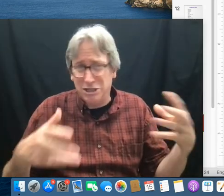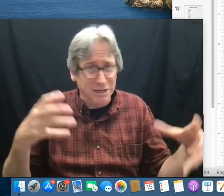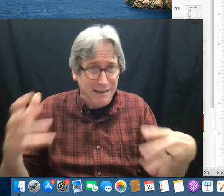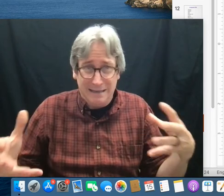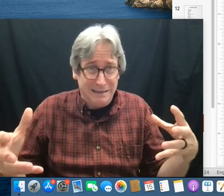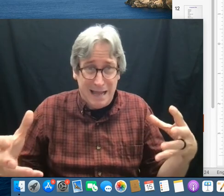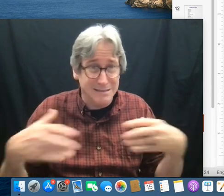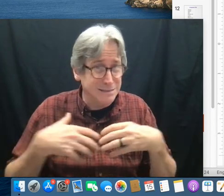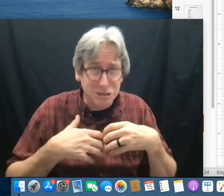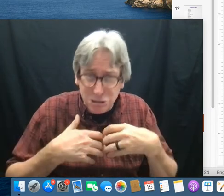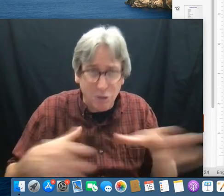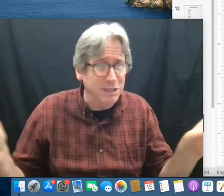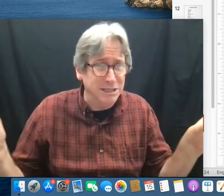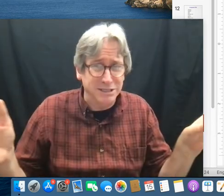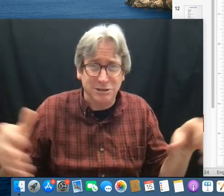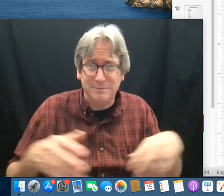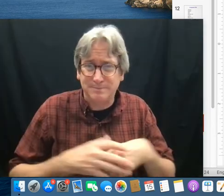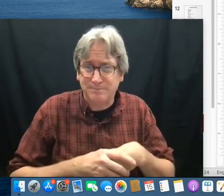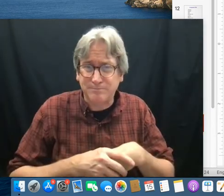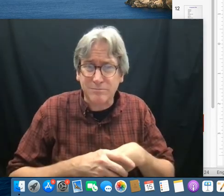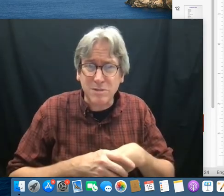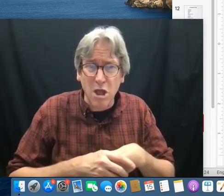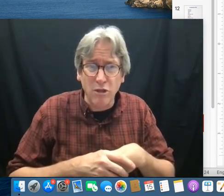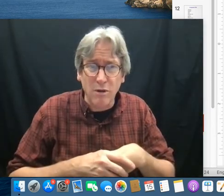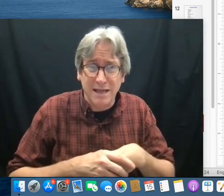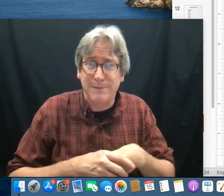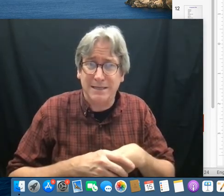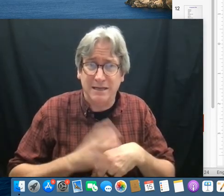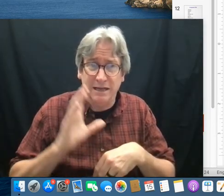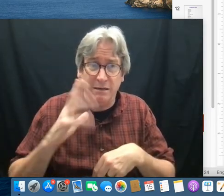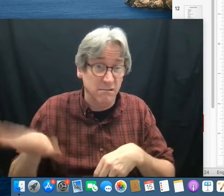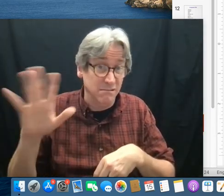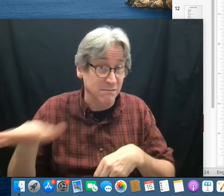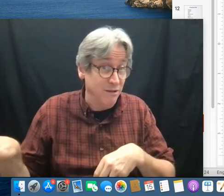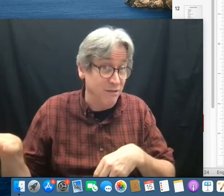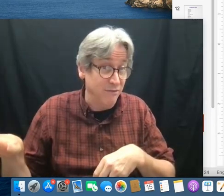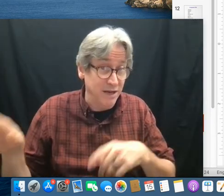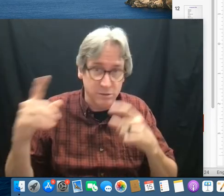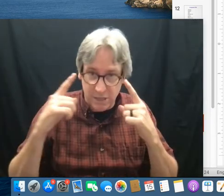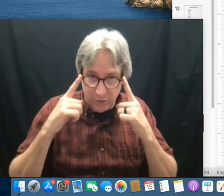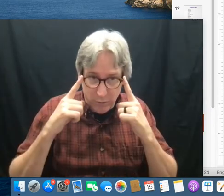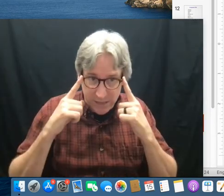show 2 different signs. You don't know the signs, but you tell me if they're the same or if they're different.